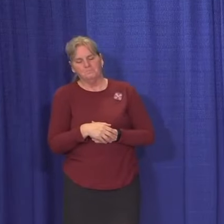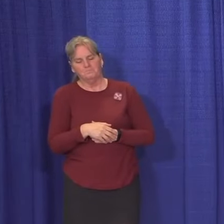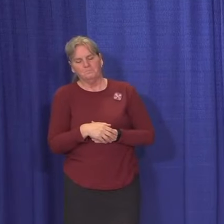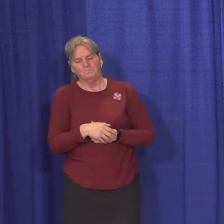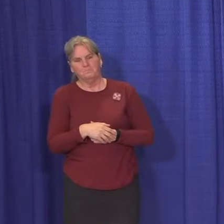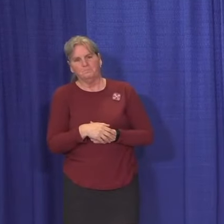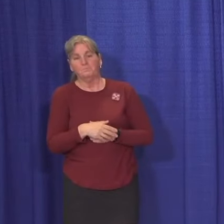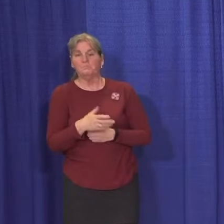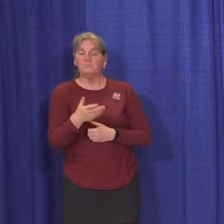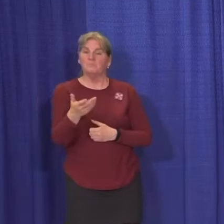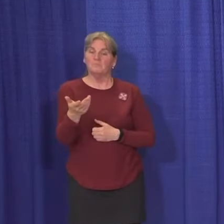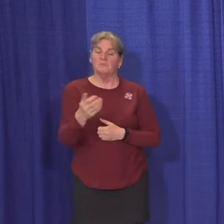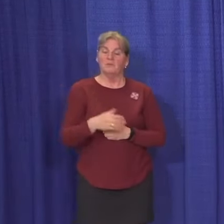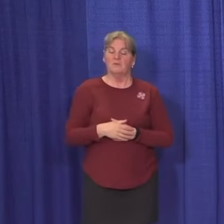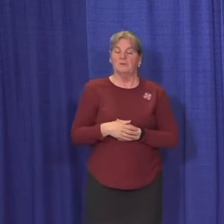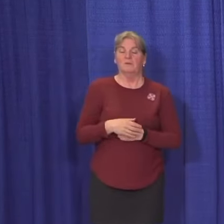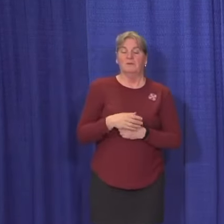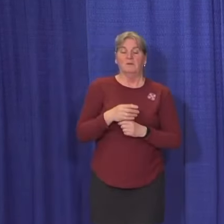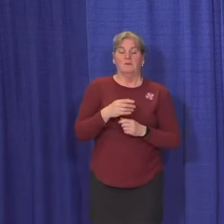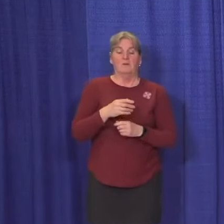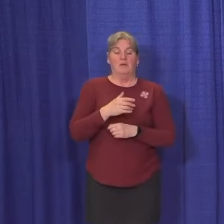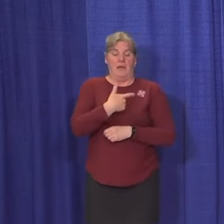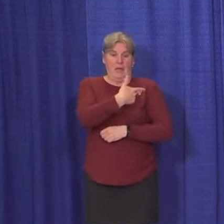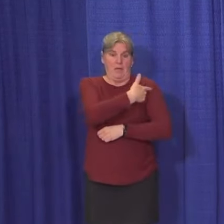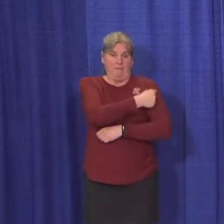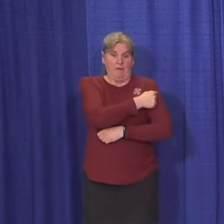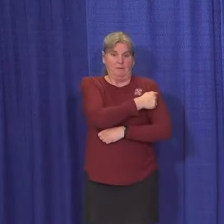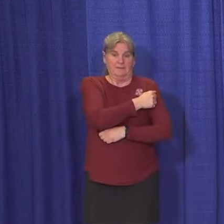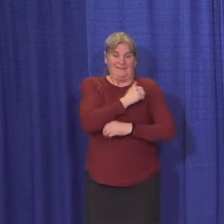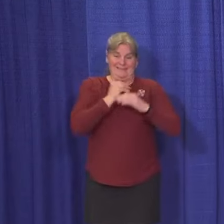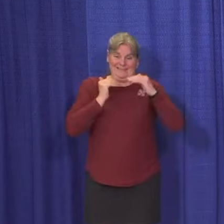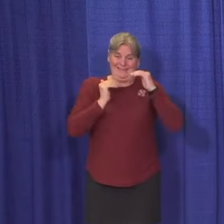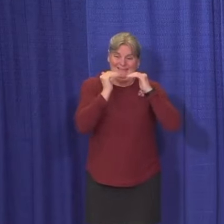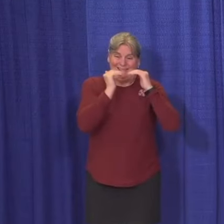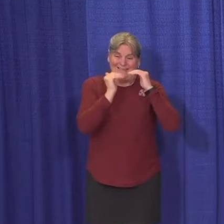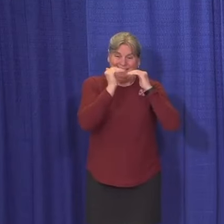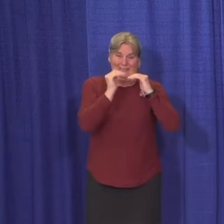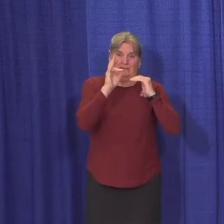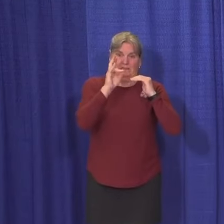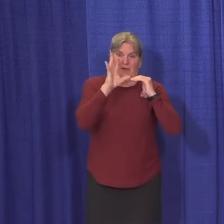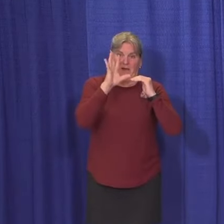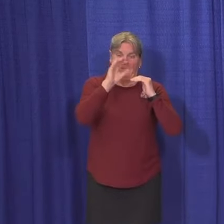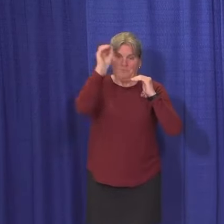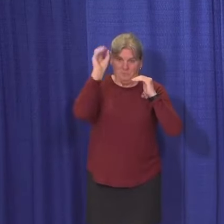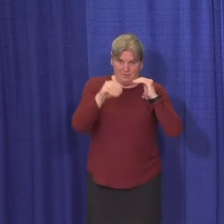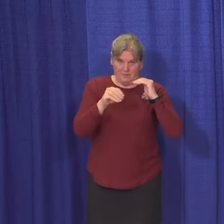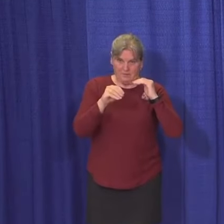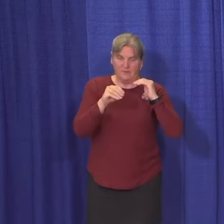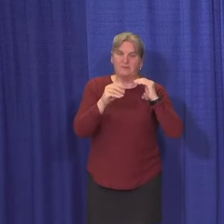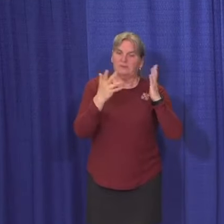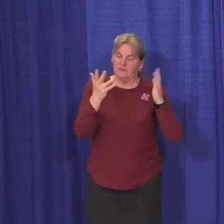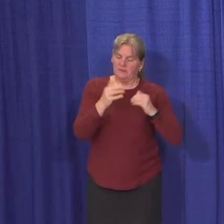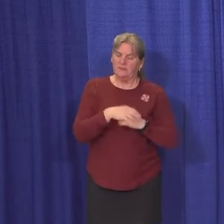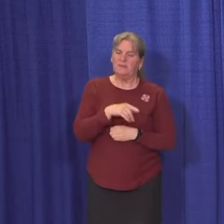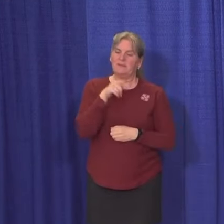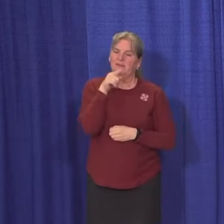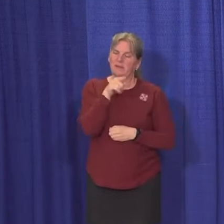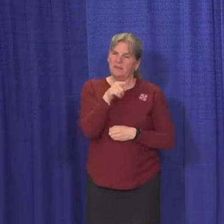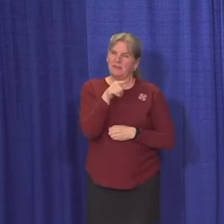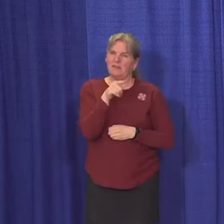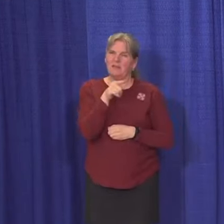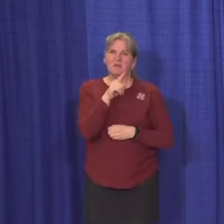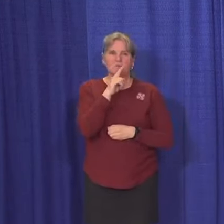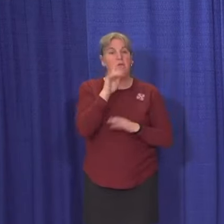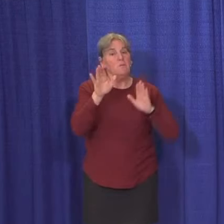Now, as we approach the 75% first dose uptake numbers, I do want to talk about our goals. 75% uptake